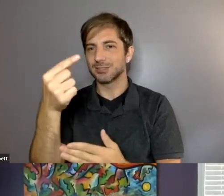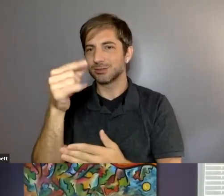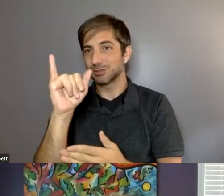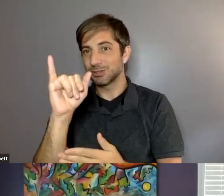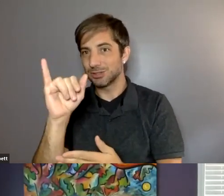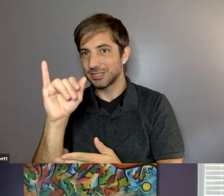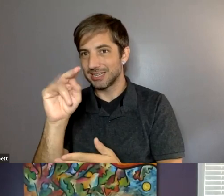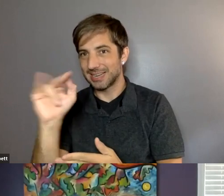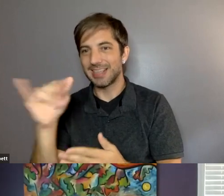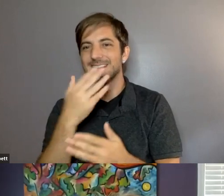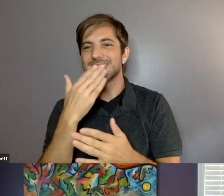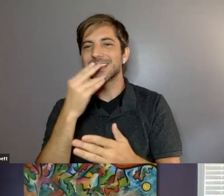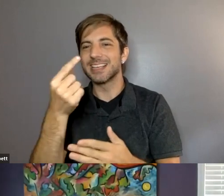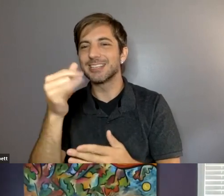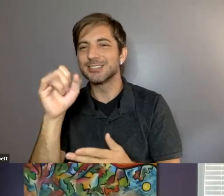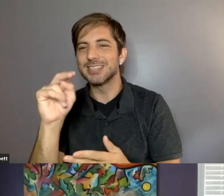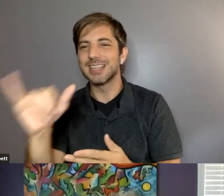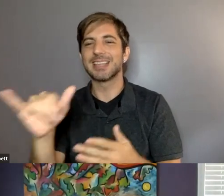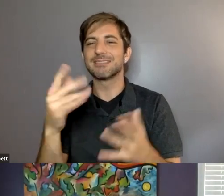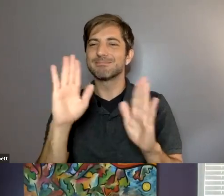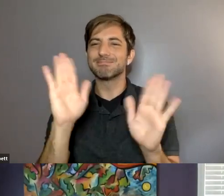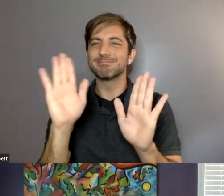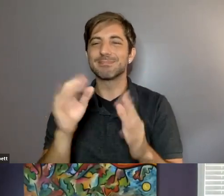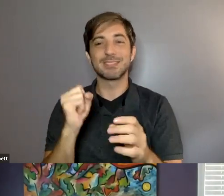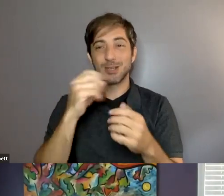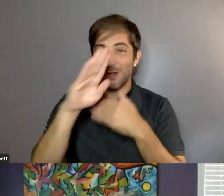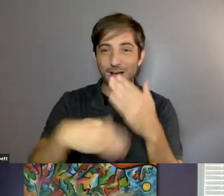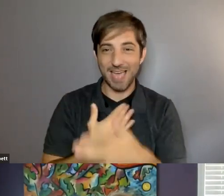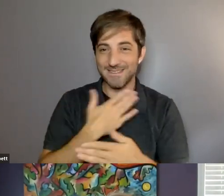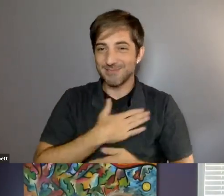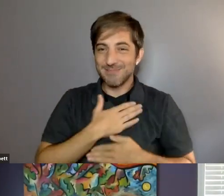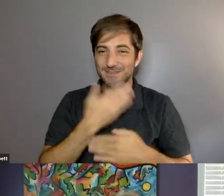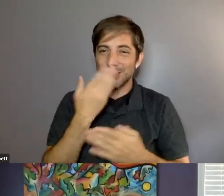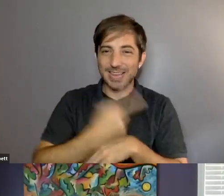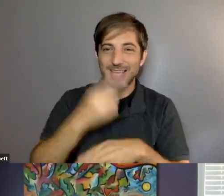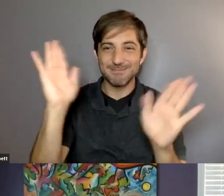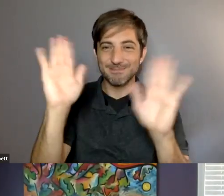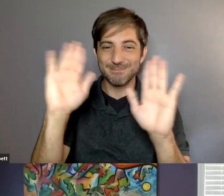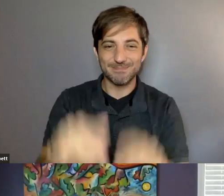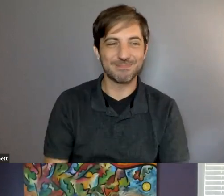Bye, Jenny. So everybody have a good day. Thanks. Bye. Bye.